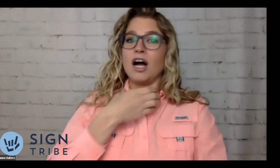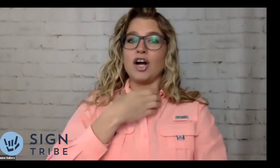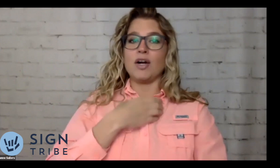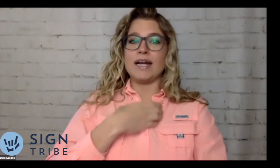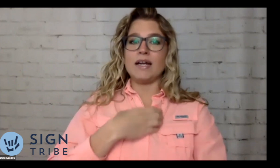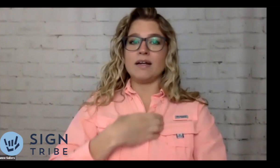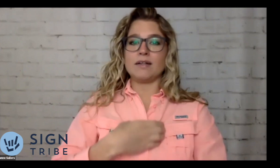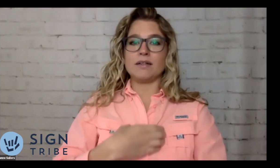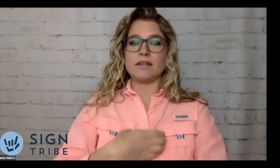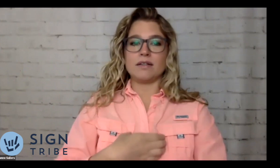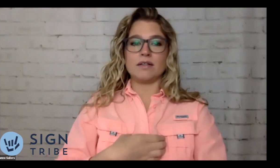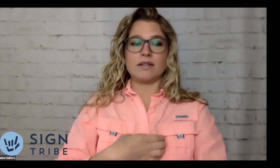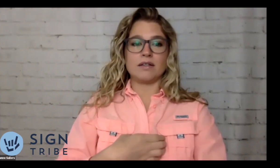hungry,